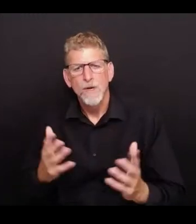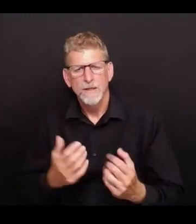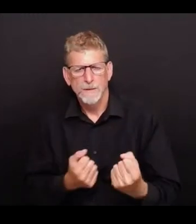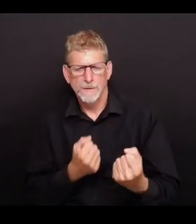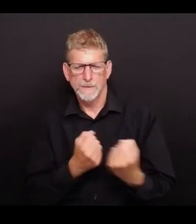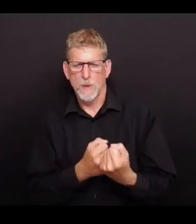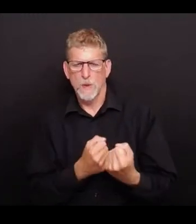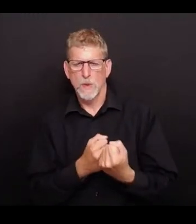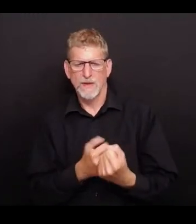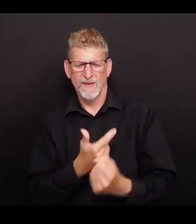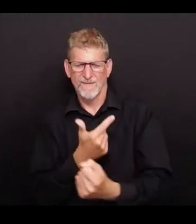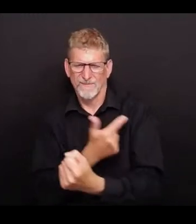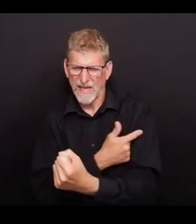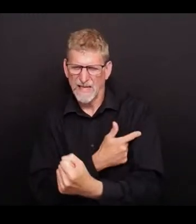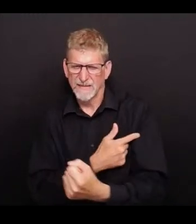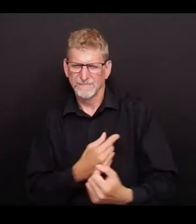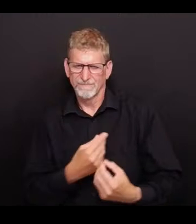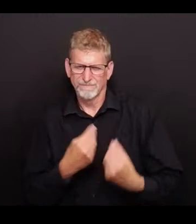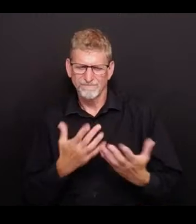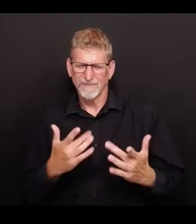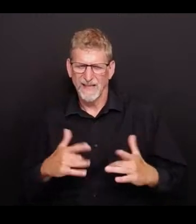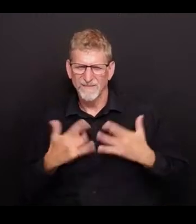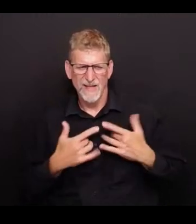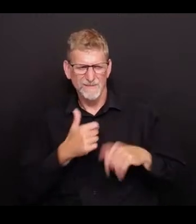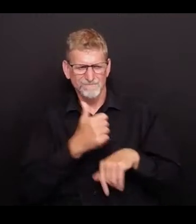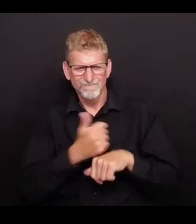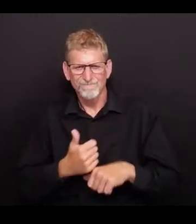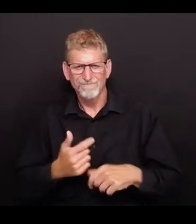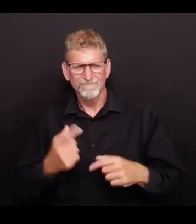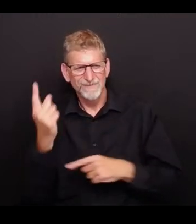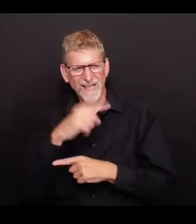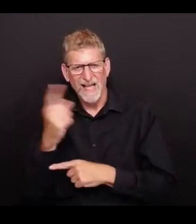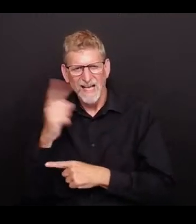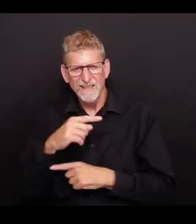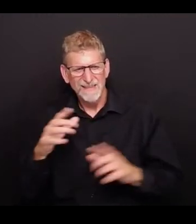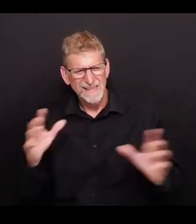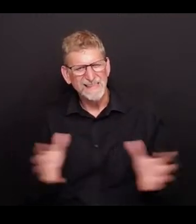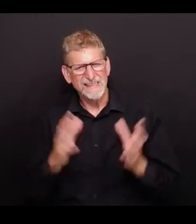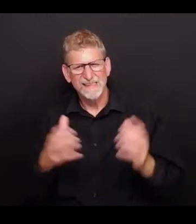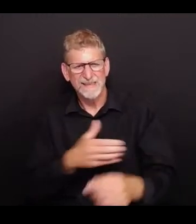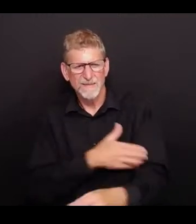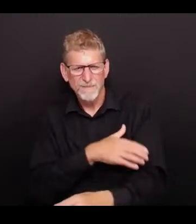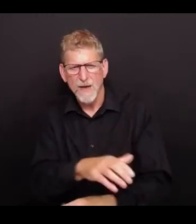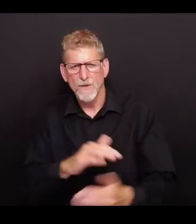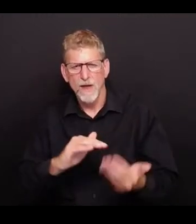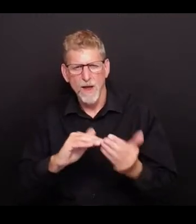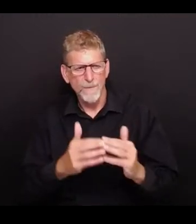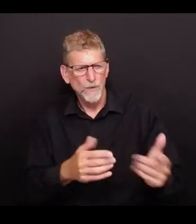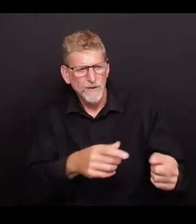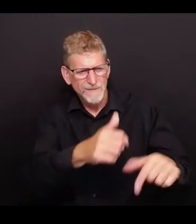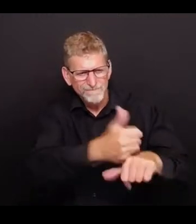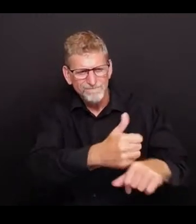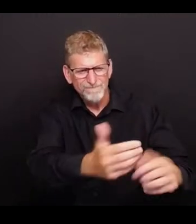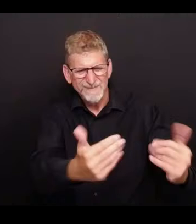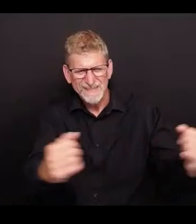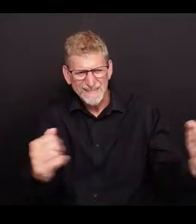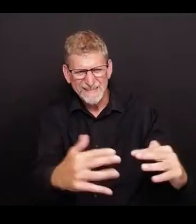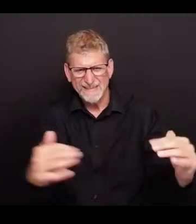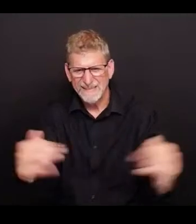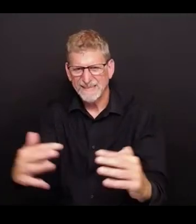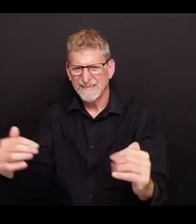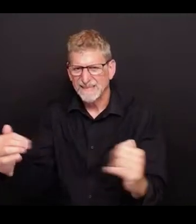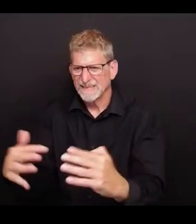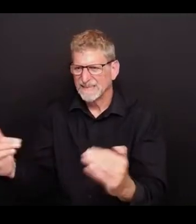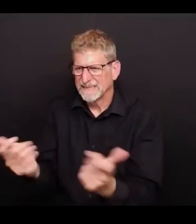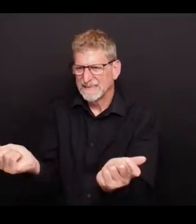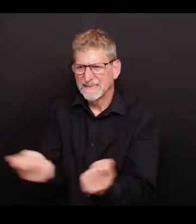communities' access to COVID-19 vaccination events and encourages community-based organizations to consider hosting a vaccination event. Last week,